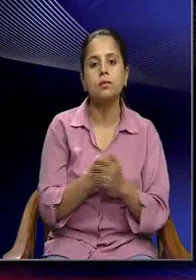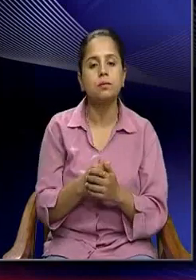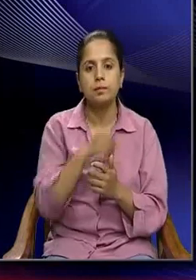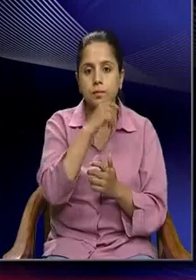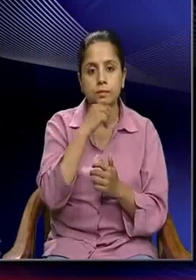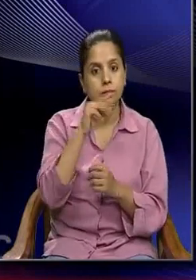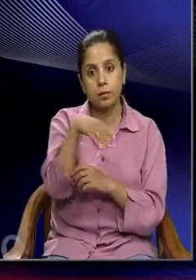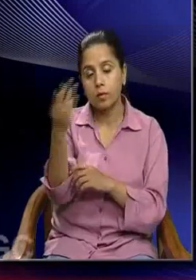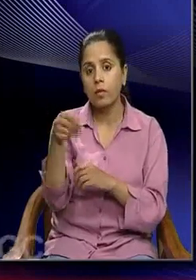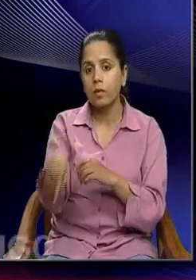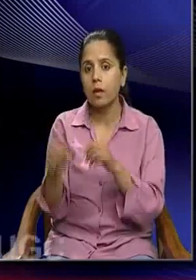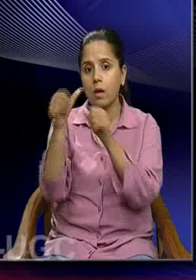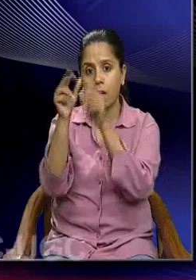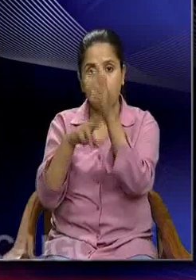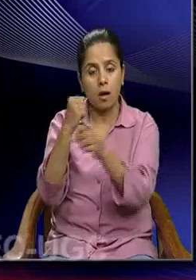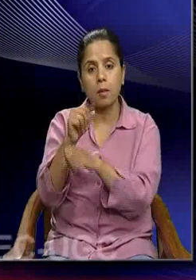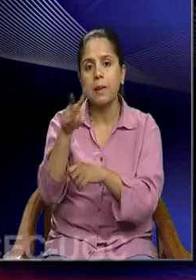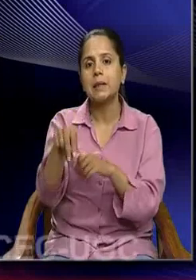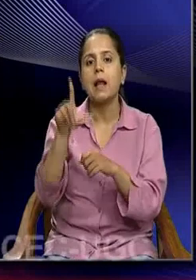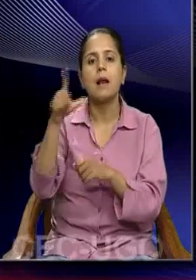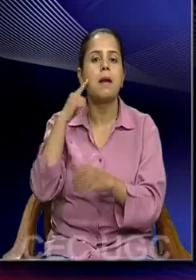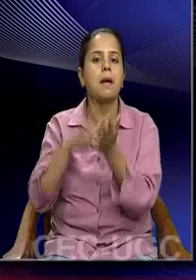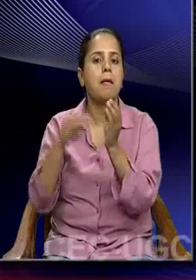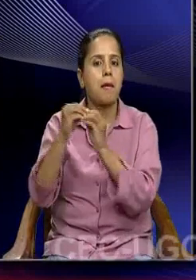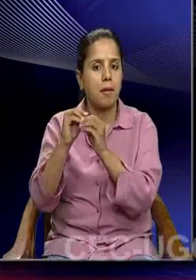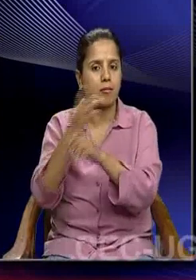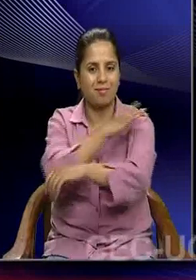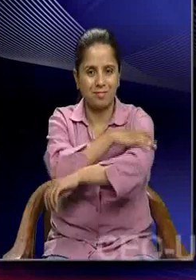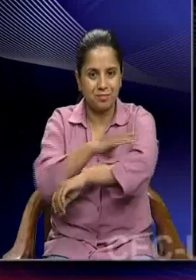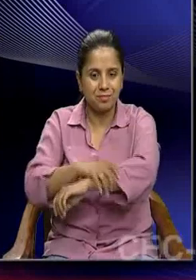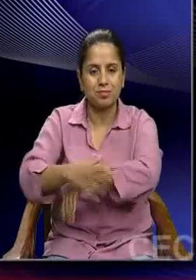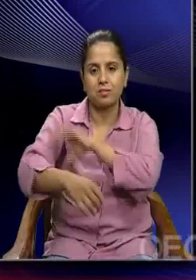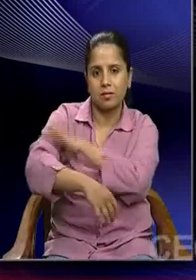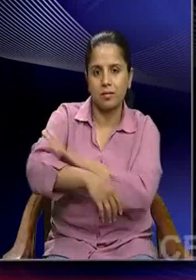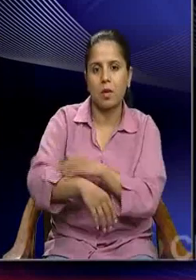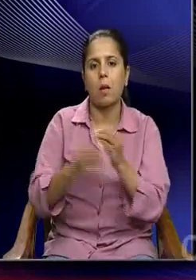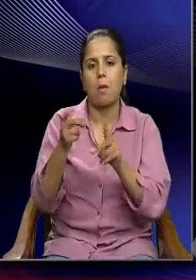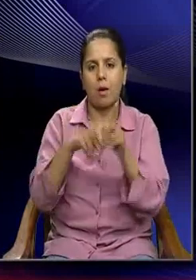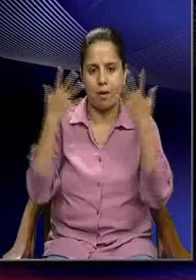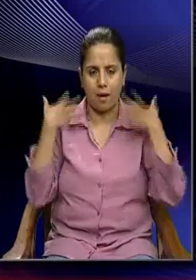and Anga means the limb or the body part.